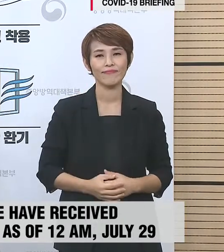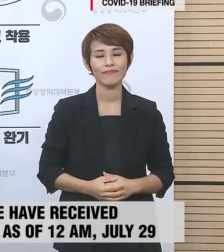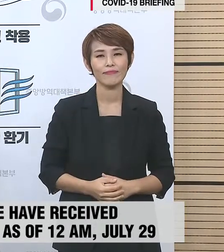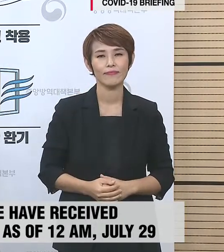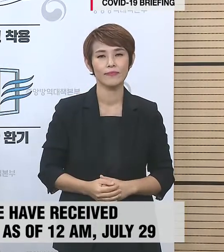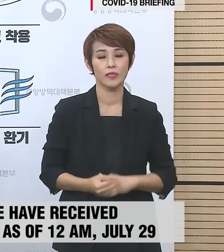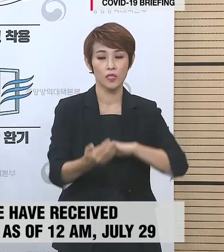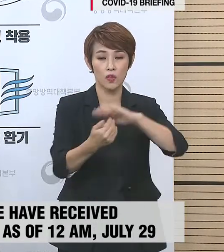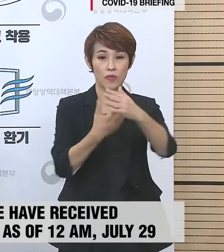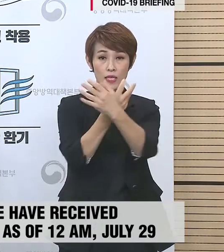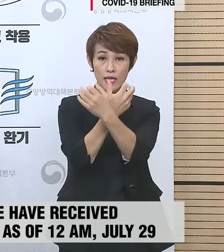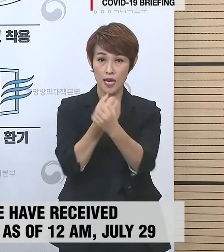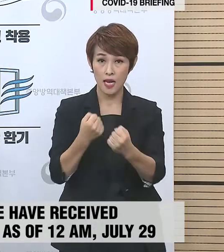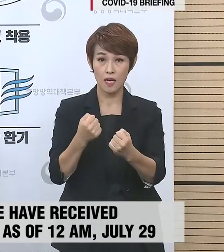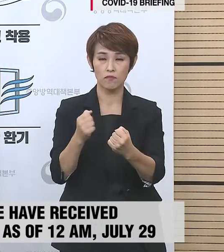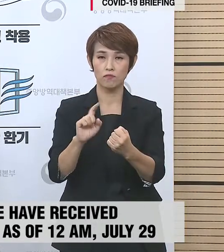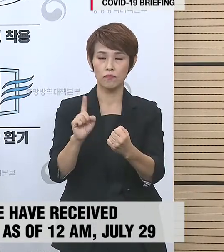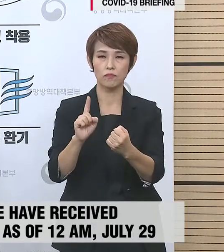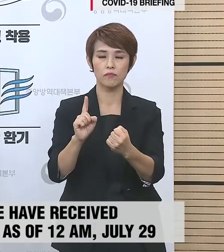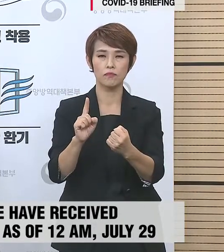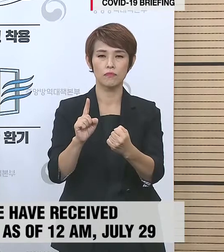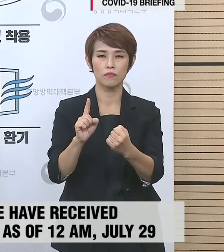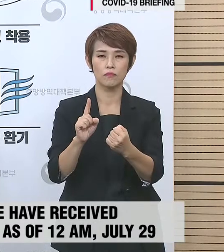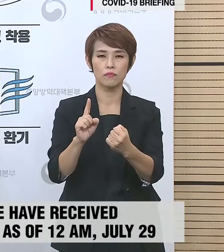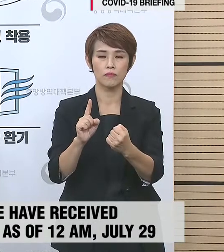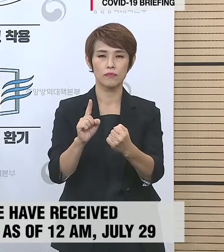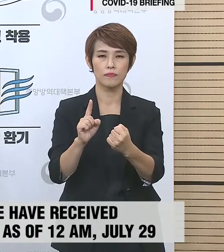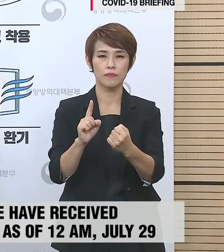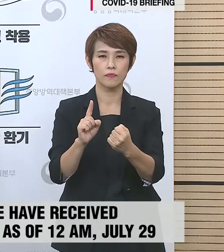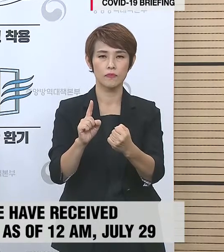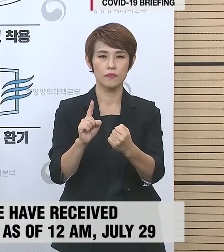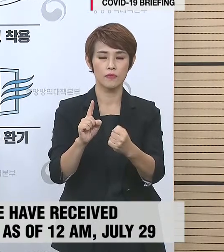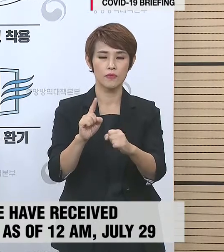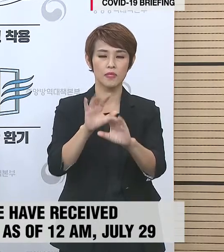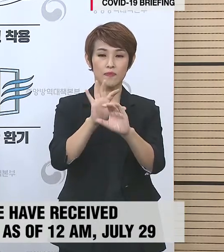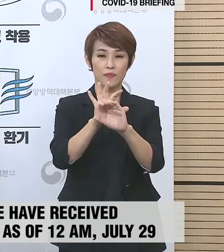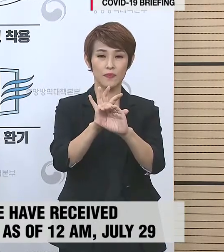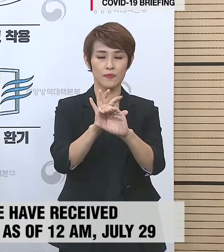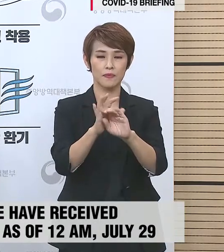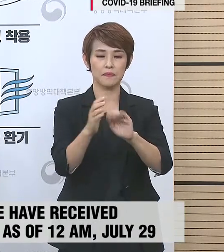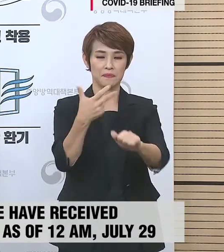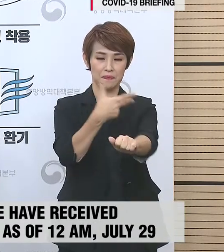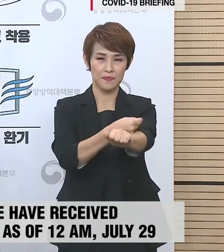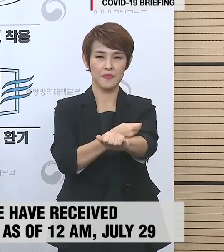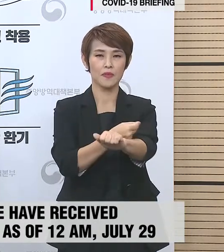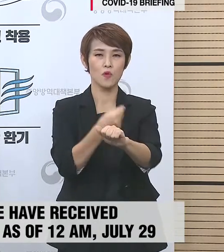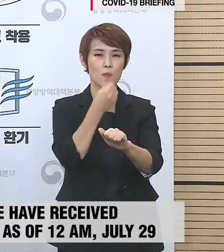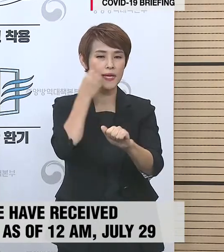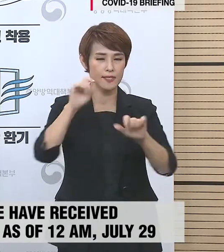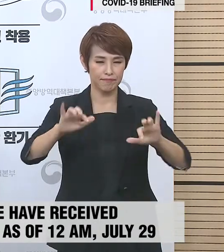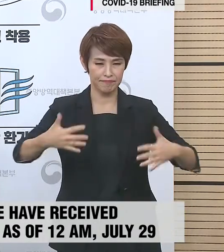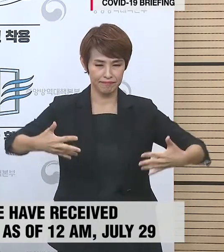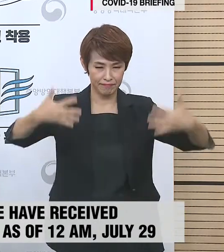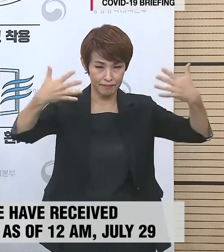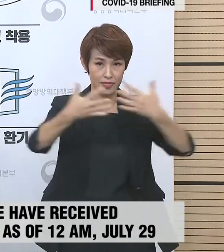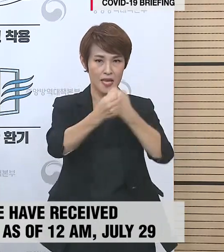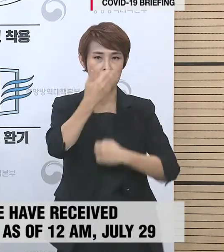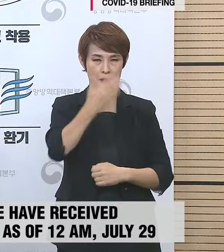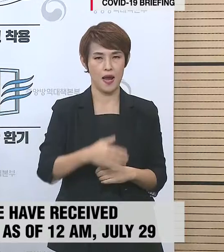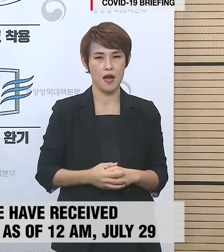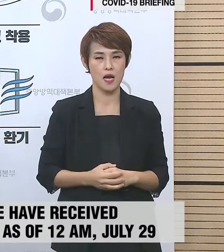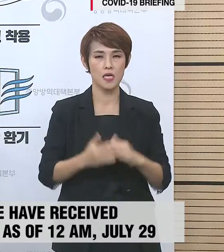vaccines to these people. As for the type of vaccine, they will be receiving the Pfizer vaccines. And as for